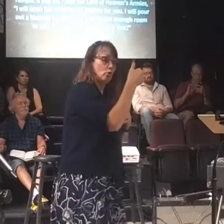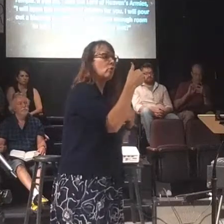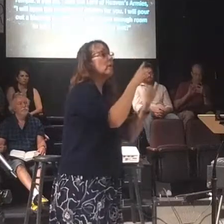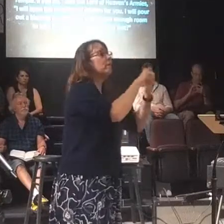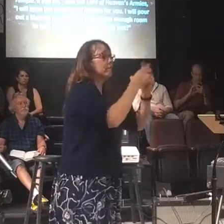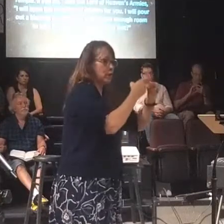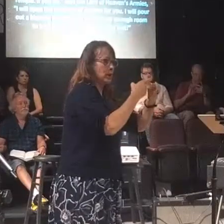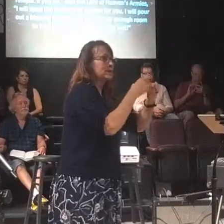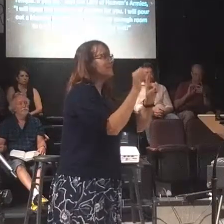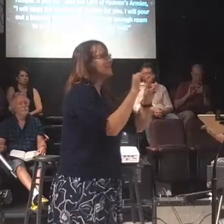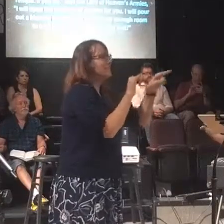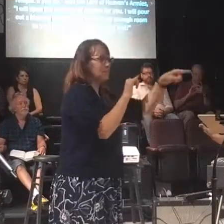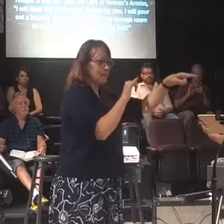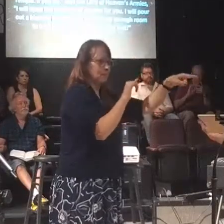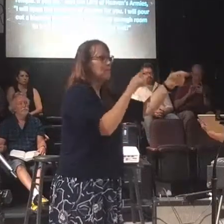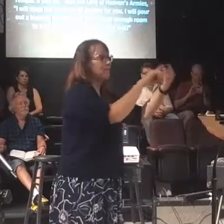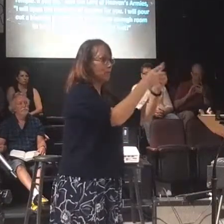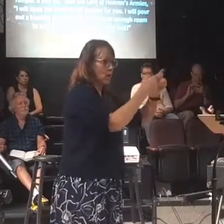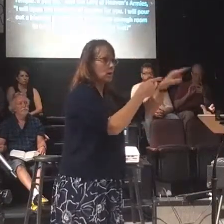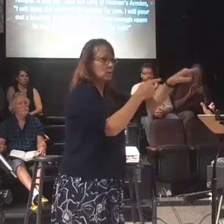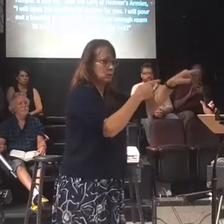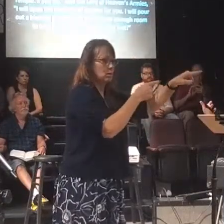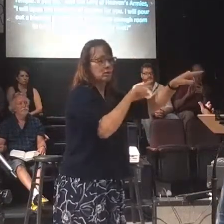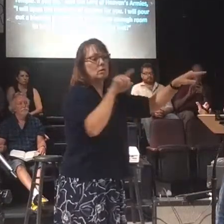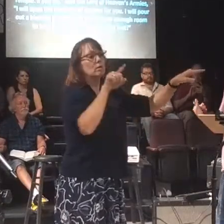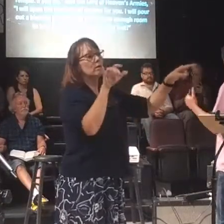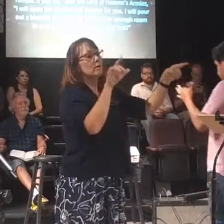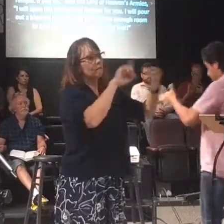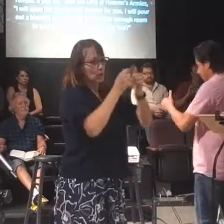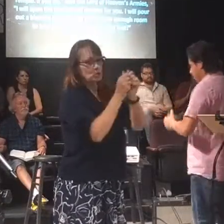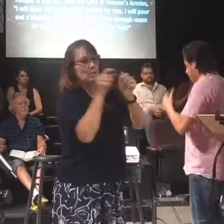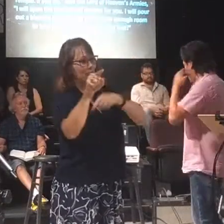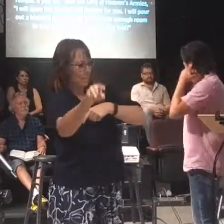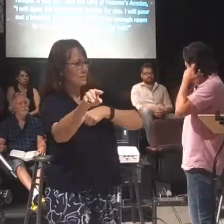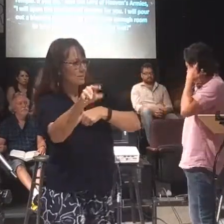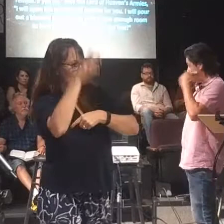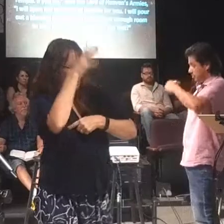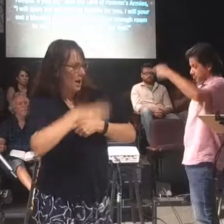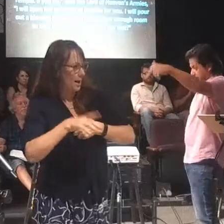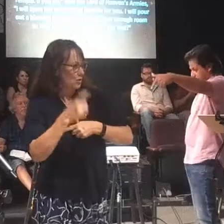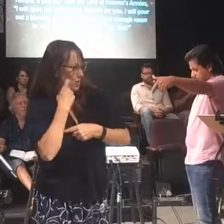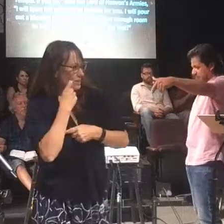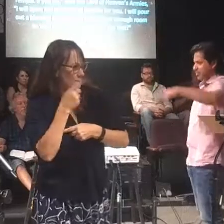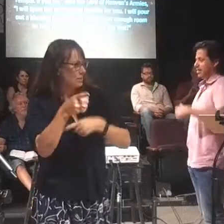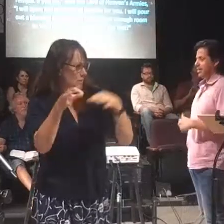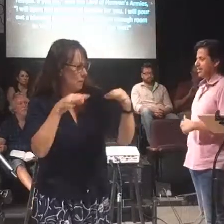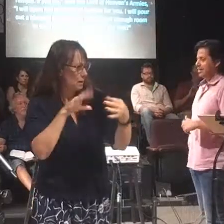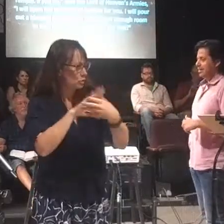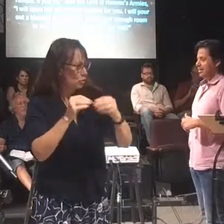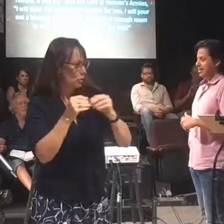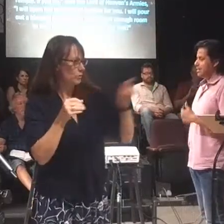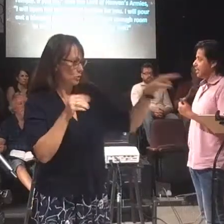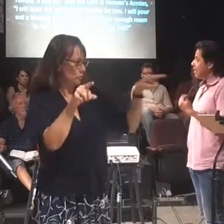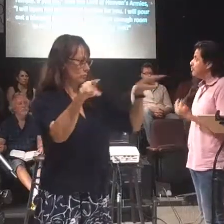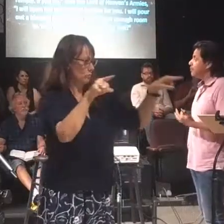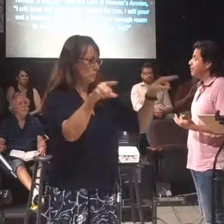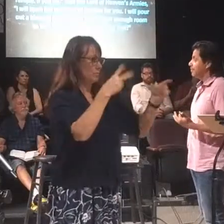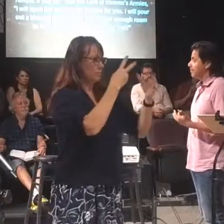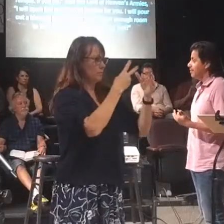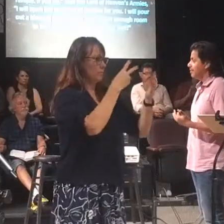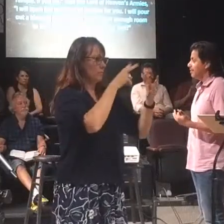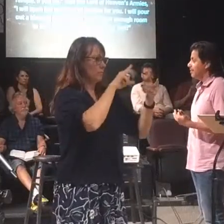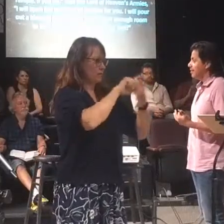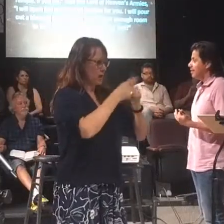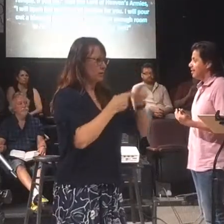funny and so awesome because it reflects his heart as well. So this other friend of mine, who is also a friend, this is the first guy, he said, "I had a